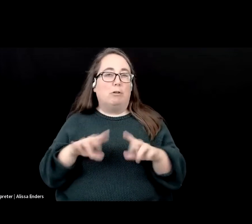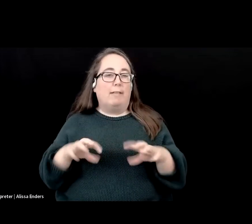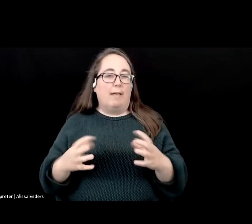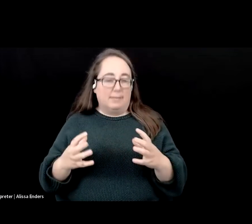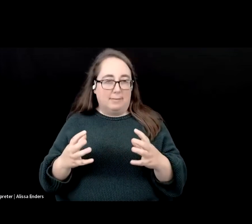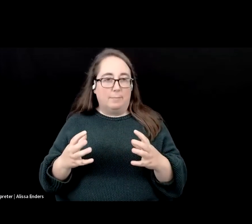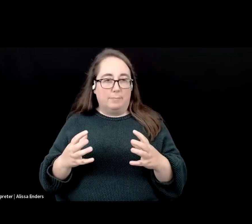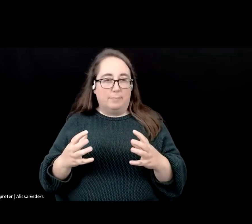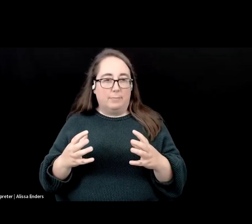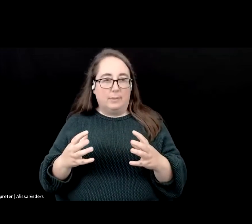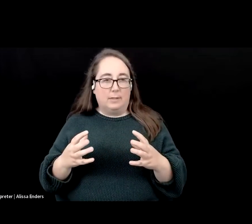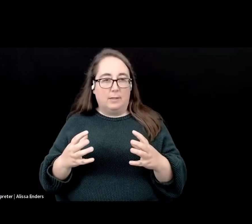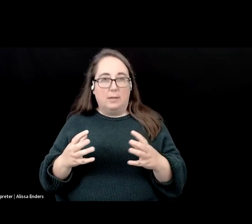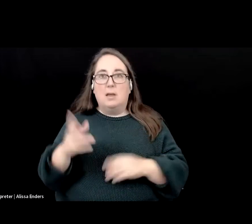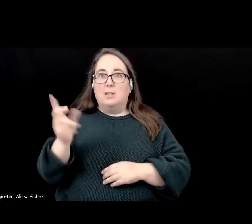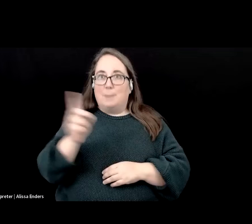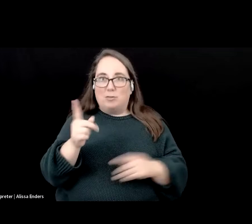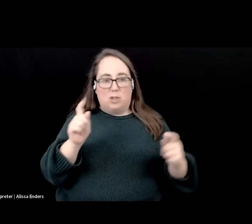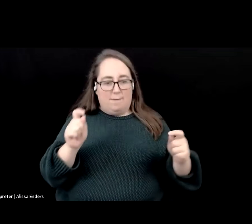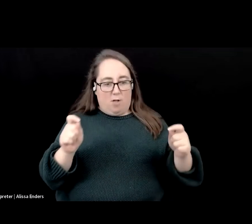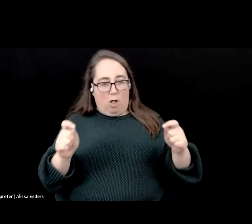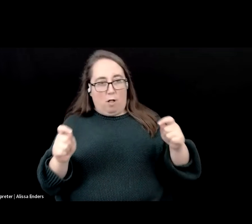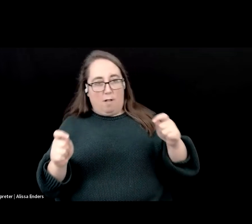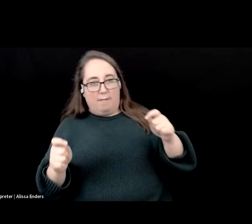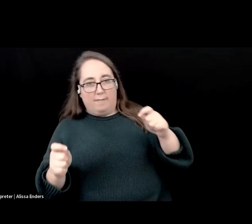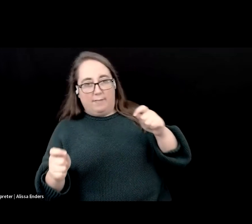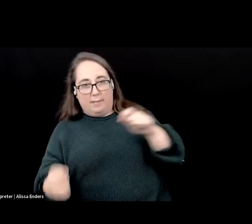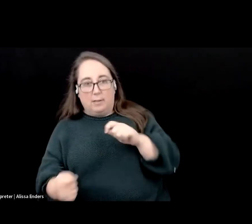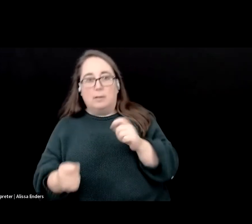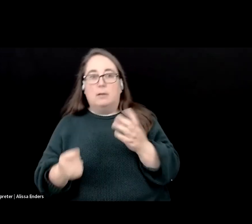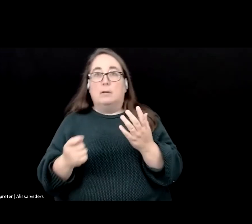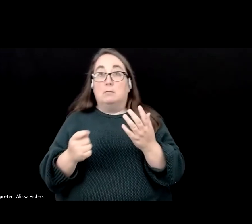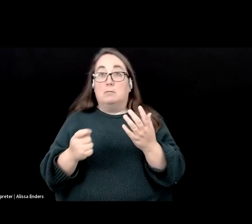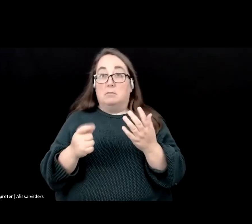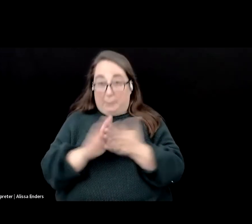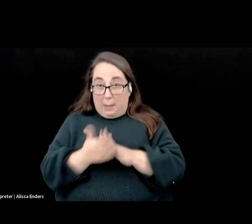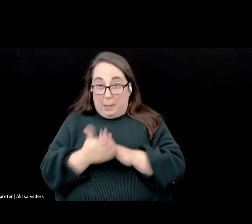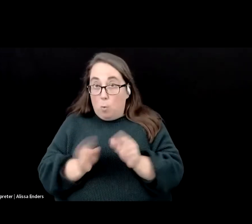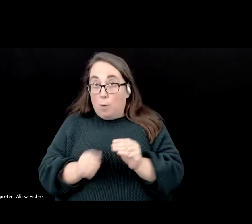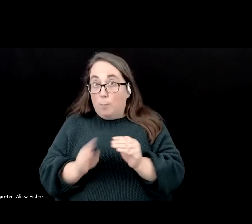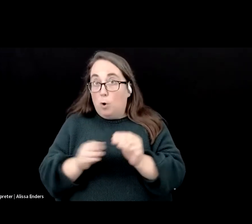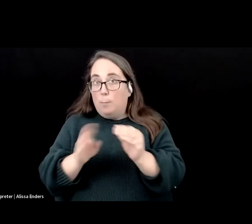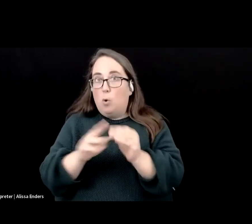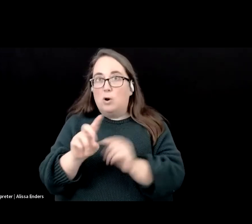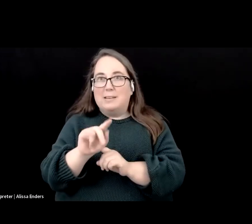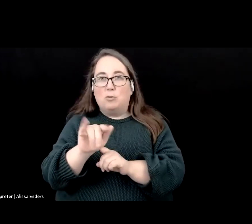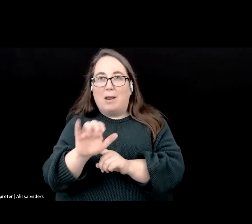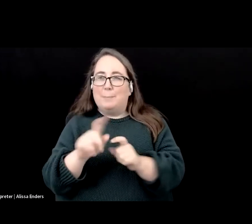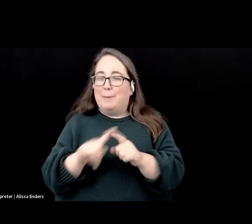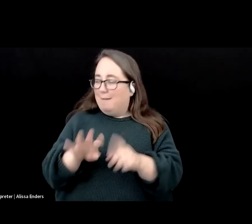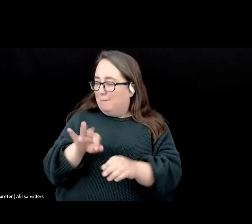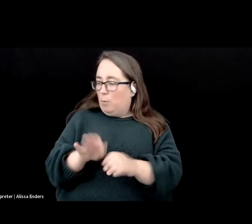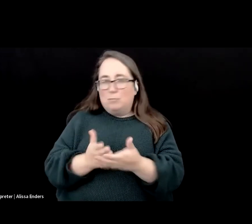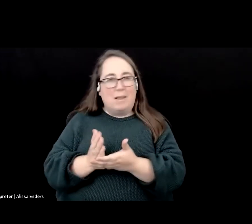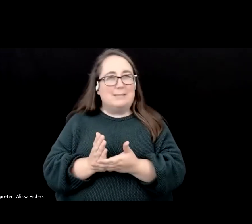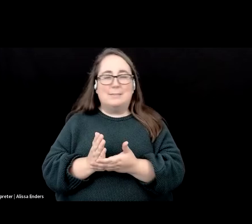this democracy evolving and the U.S. becoming more and more democratic. But when we talk about voting rights, it's not